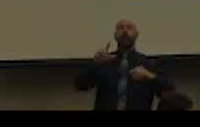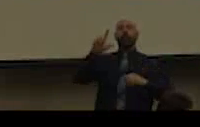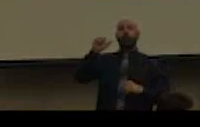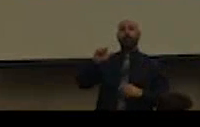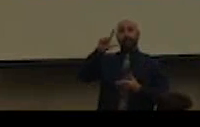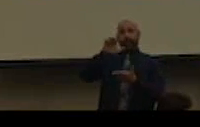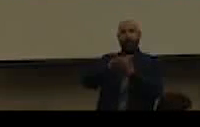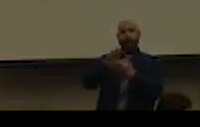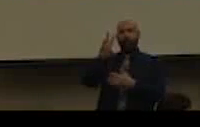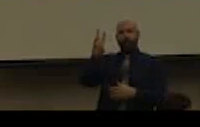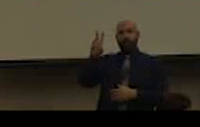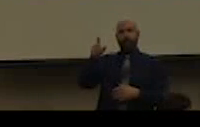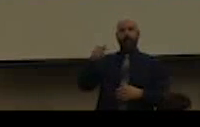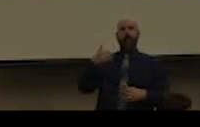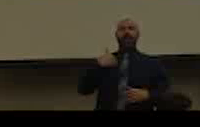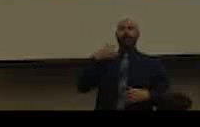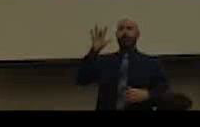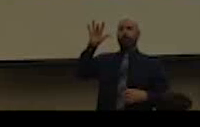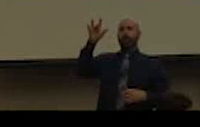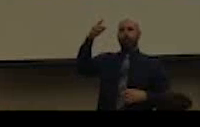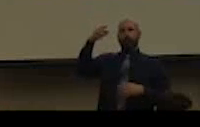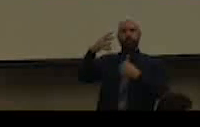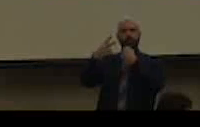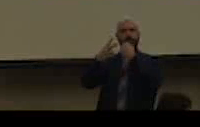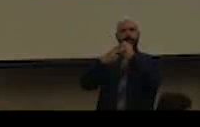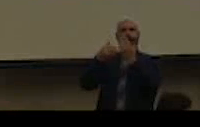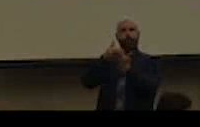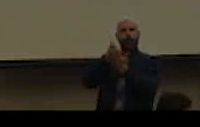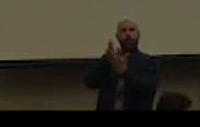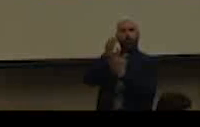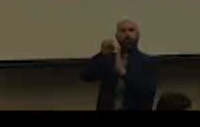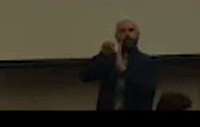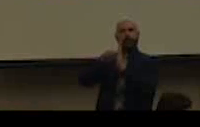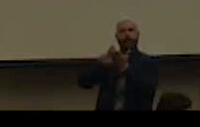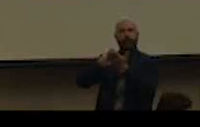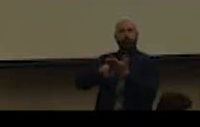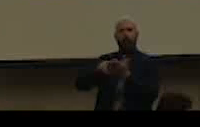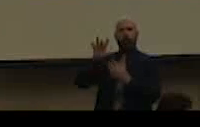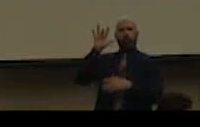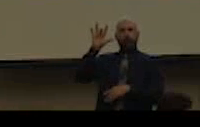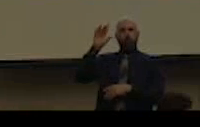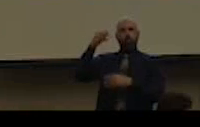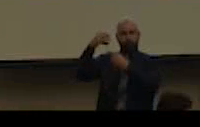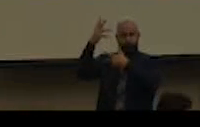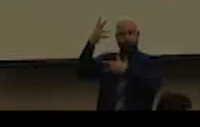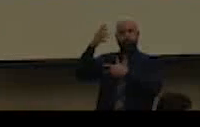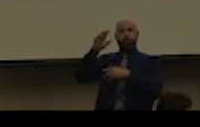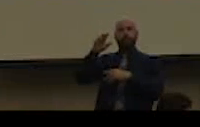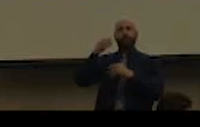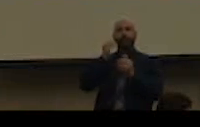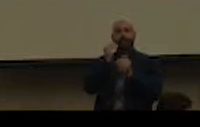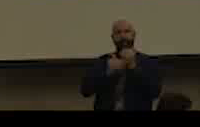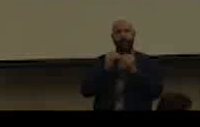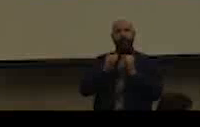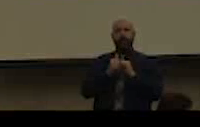State Contracts. You can put that in the search bar, and it'll pop up all of the steps, including how you become eligible.